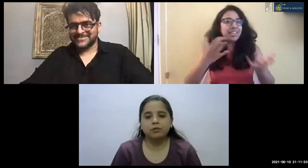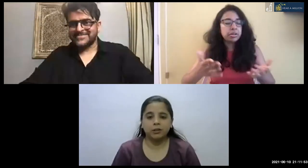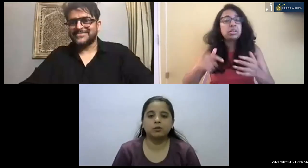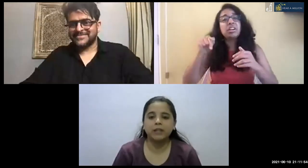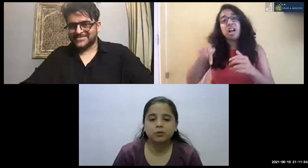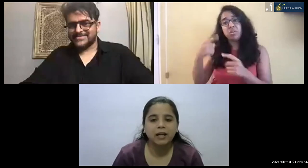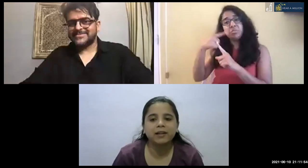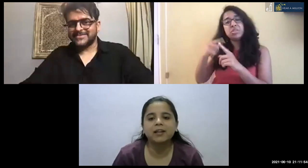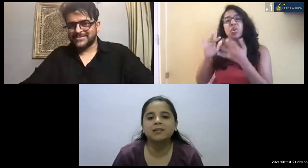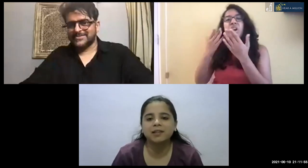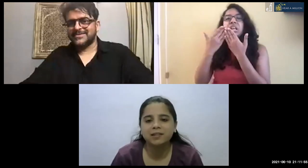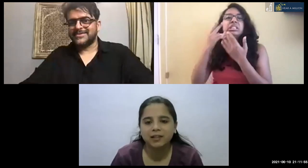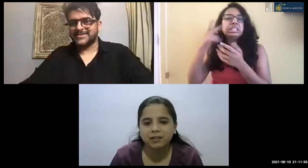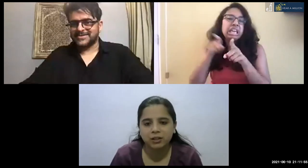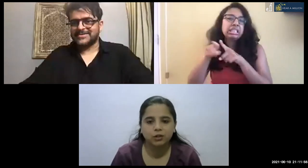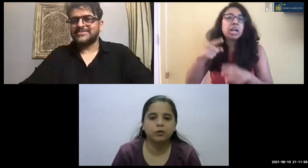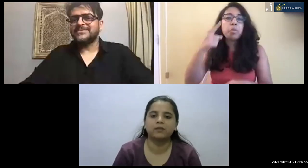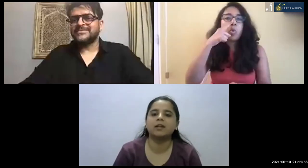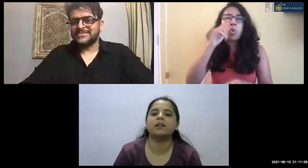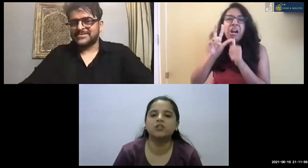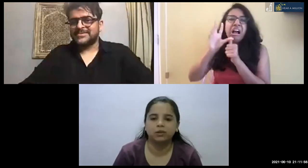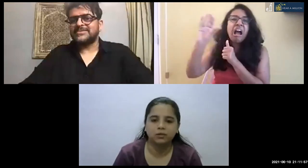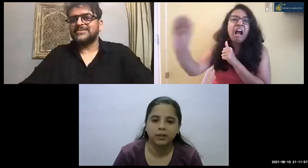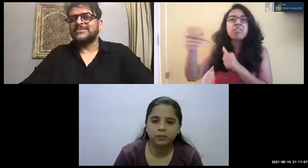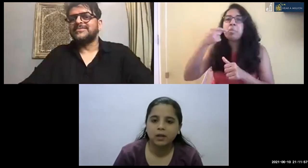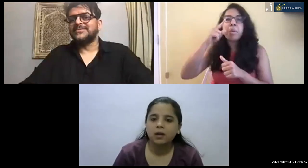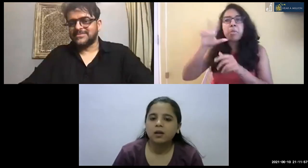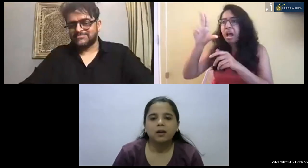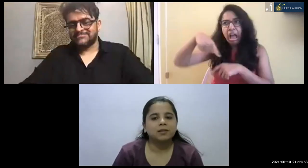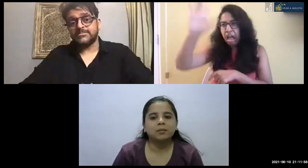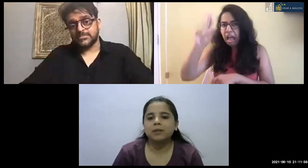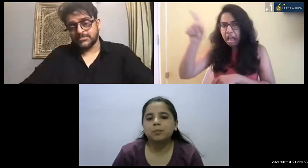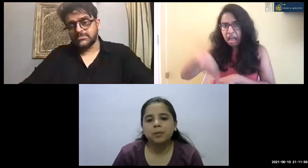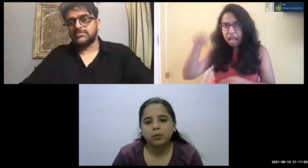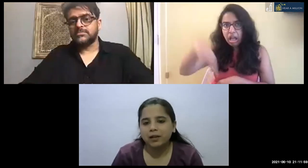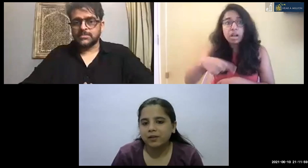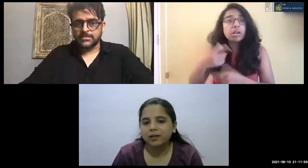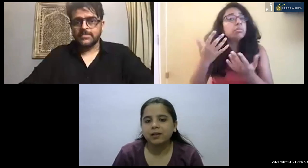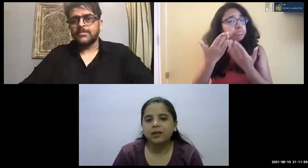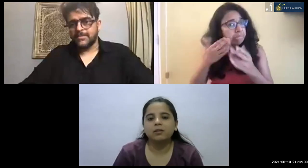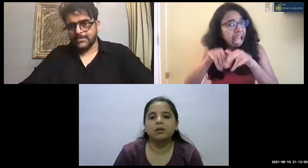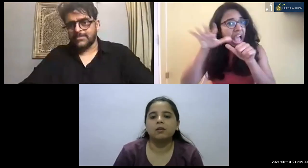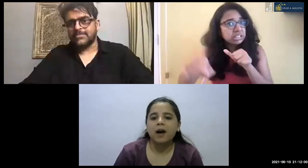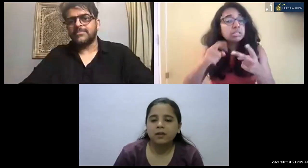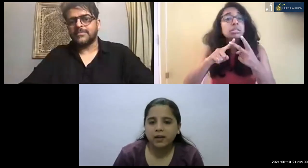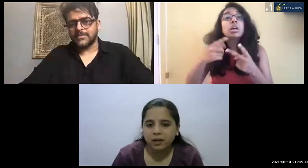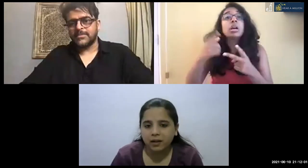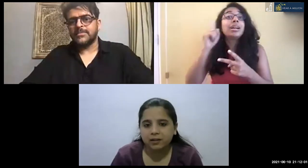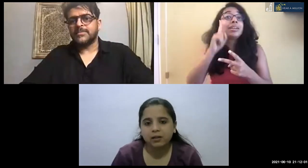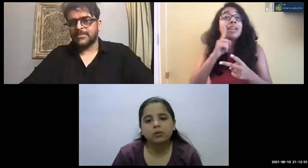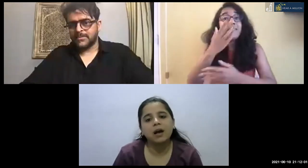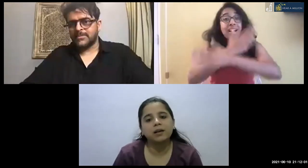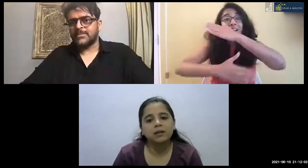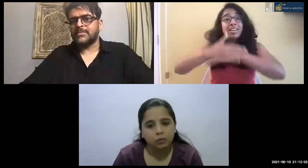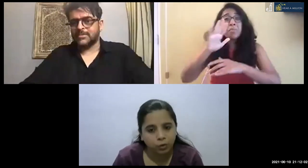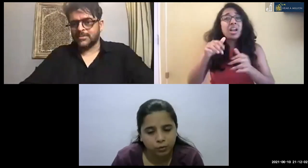screen near to them so that they can easily see the teacher, whatever they are teaching to them. Sometimes people who are living in the far away area,